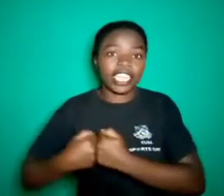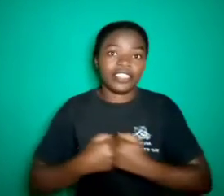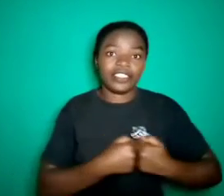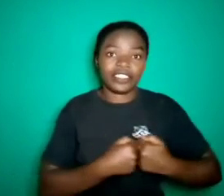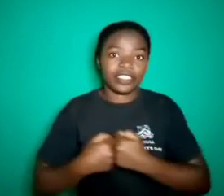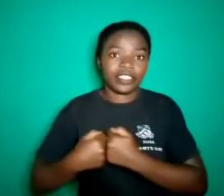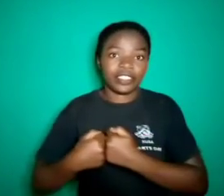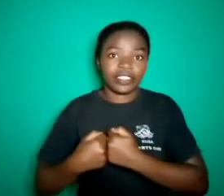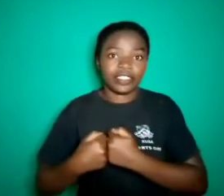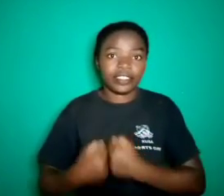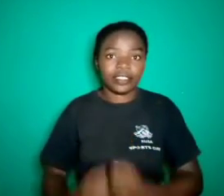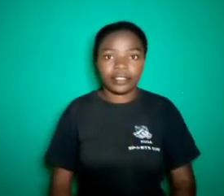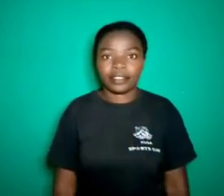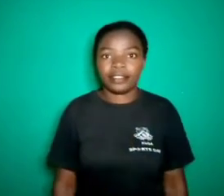challenge.